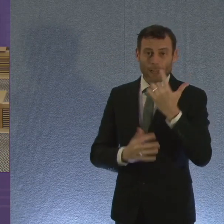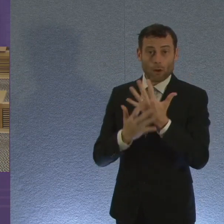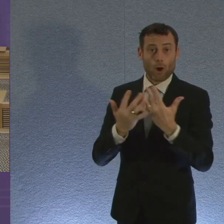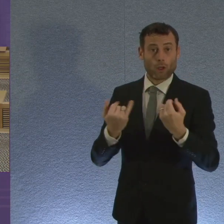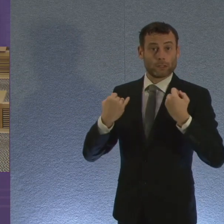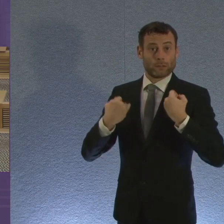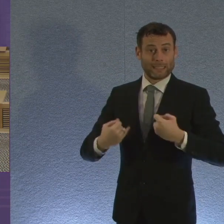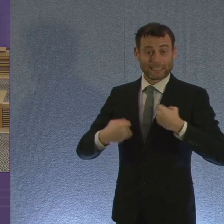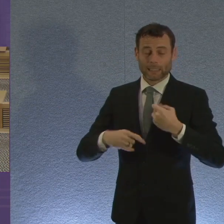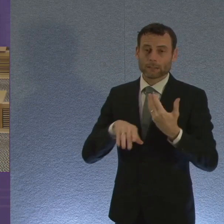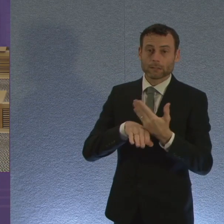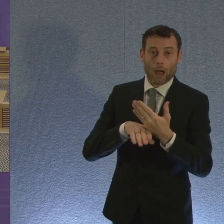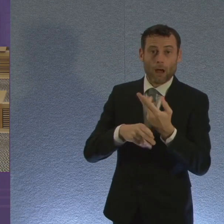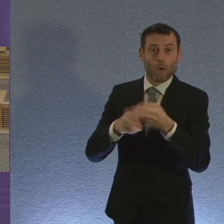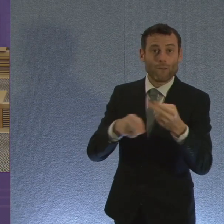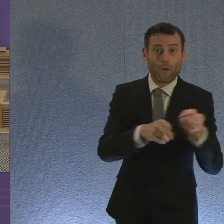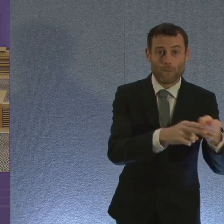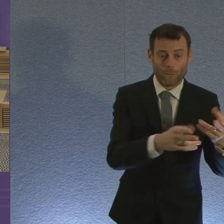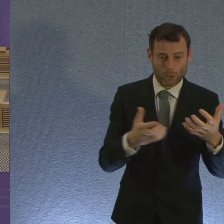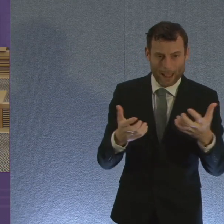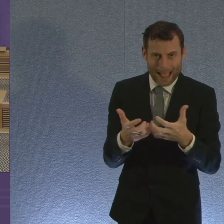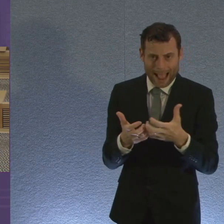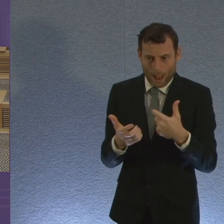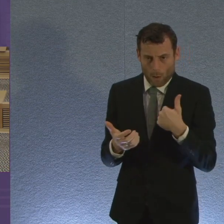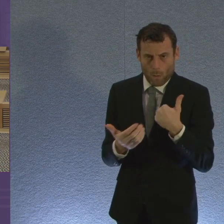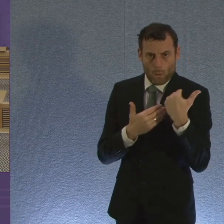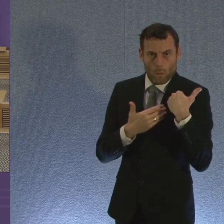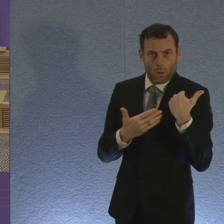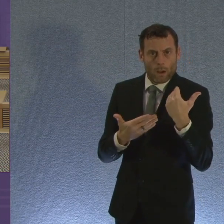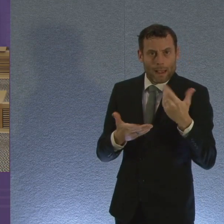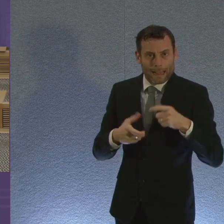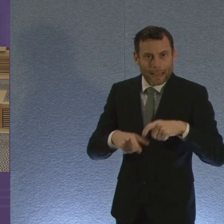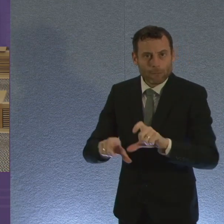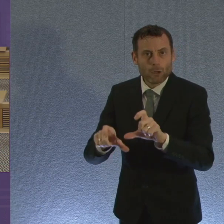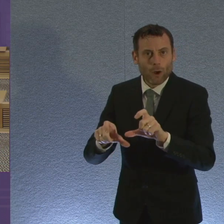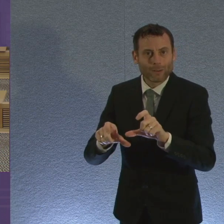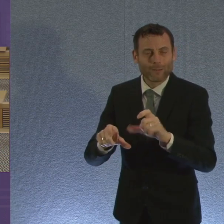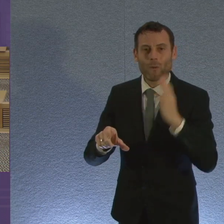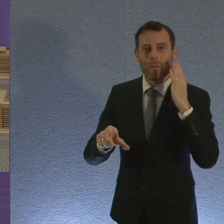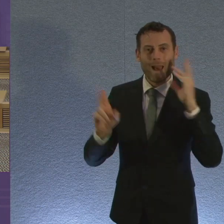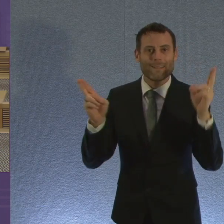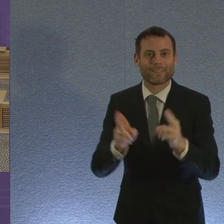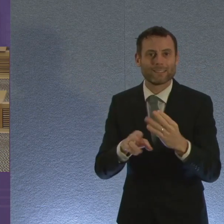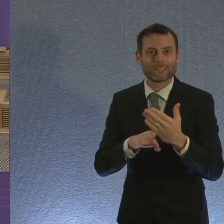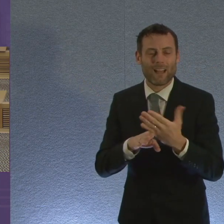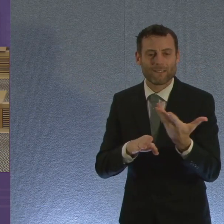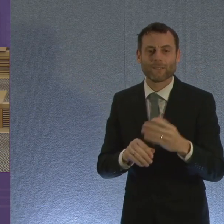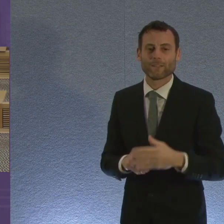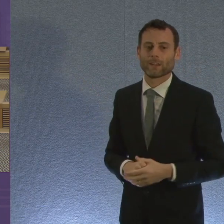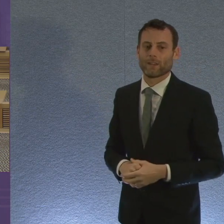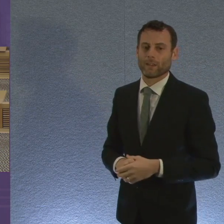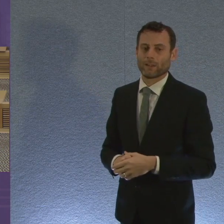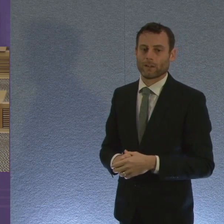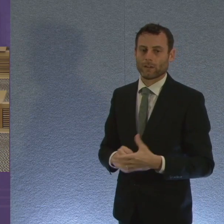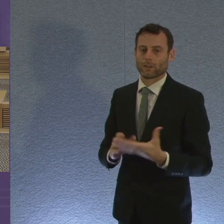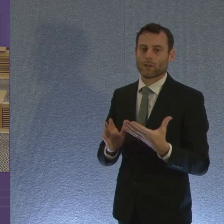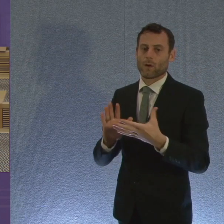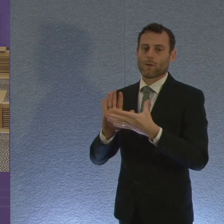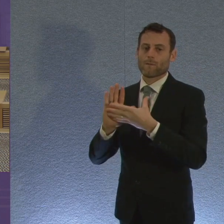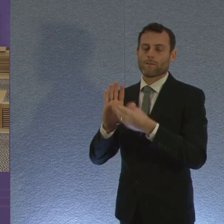expected to continue for some time. So, for example, the bill gives additional flexibility in complying with statutory duties like responding to FOI